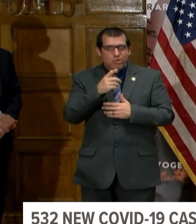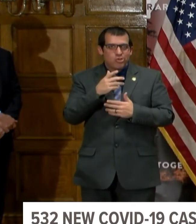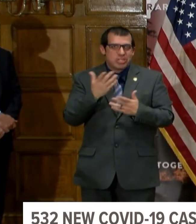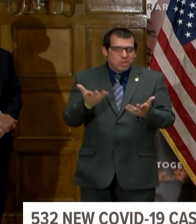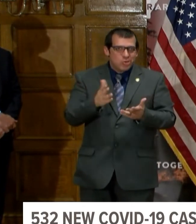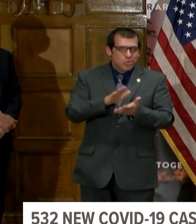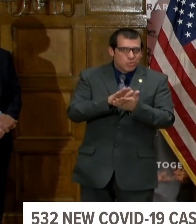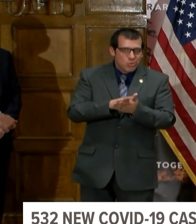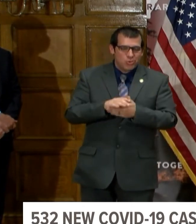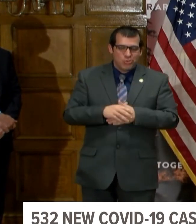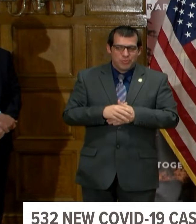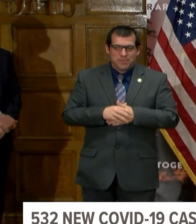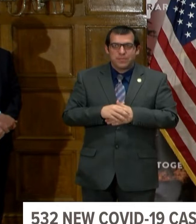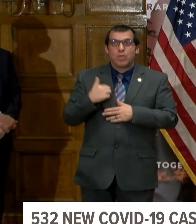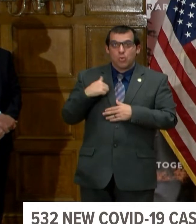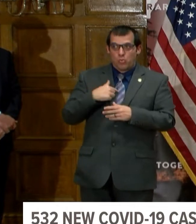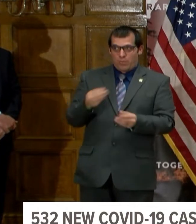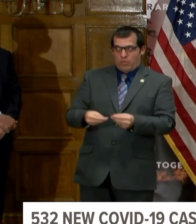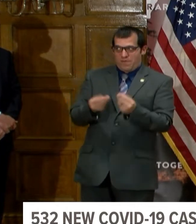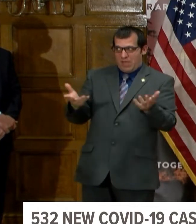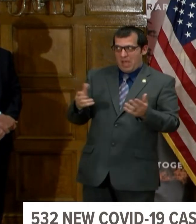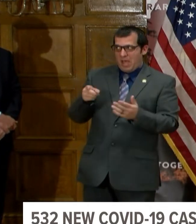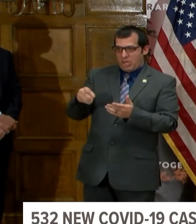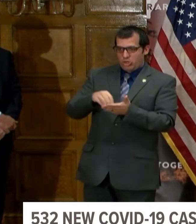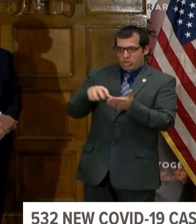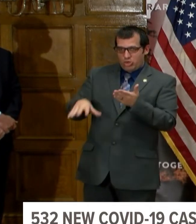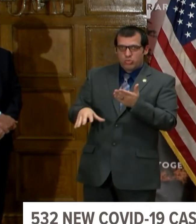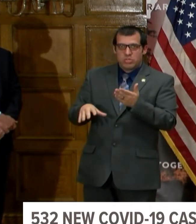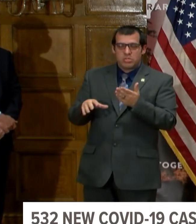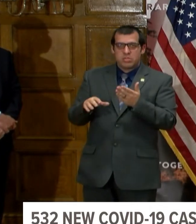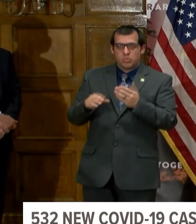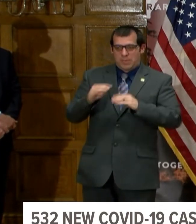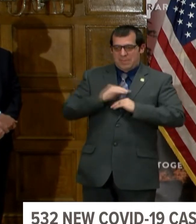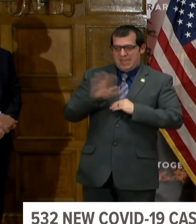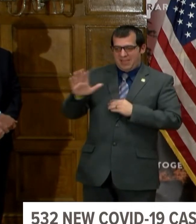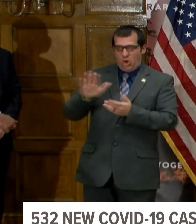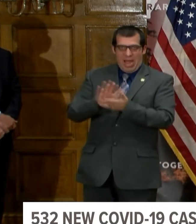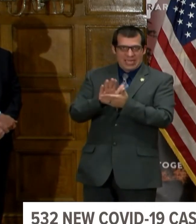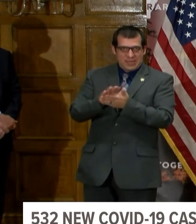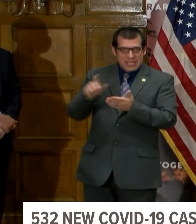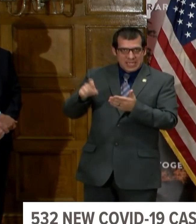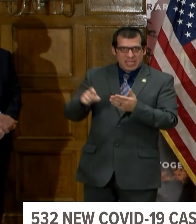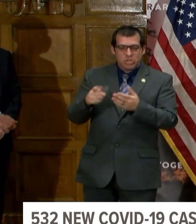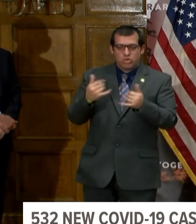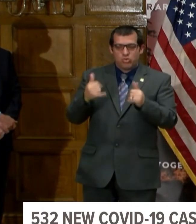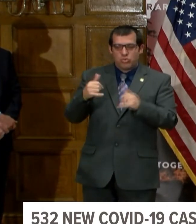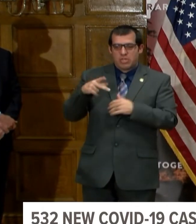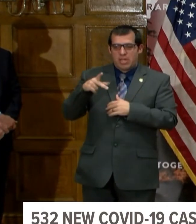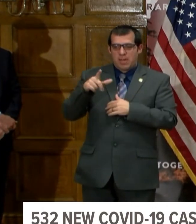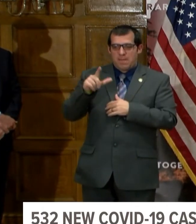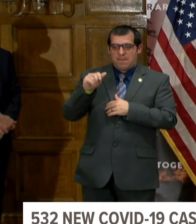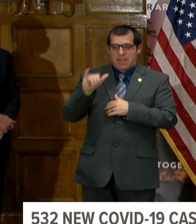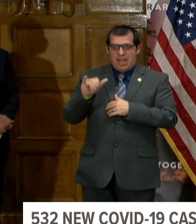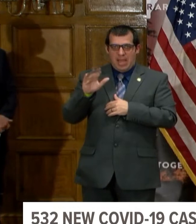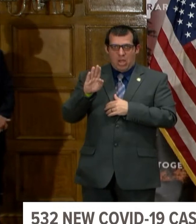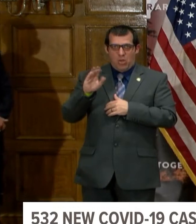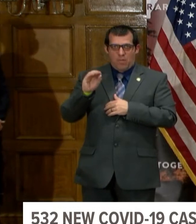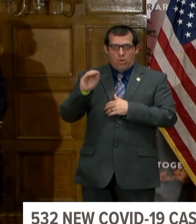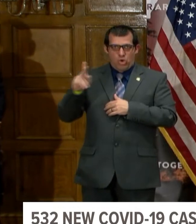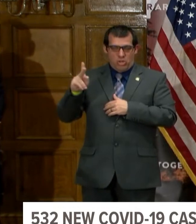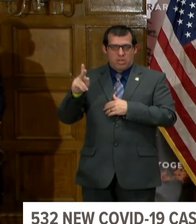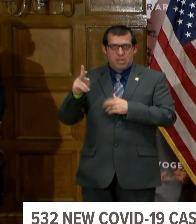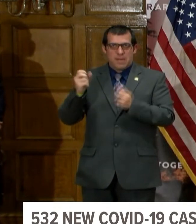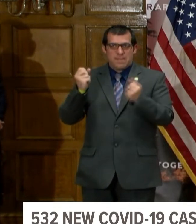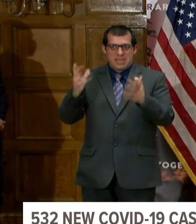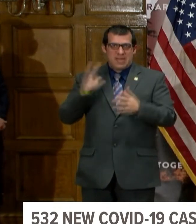We are providing our students meeting their academic needs using the playbook that many of our staff members